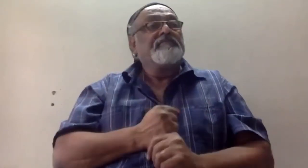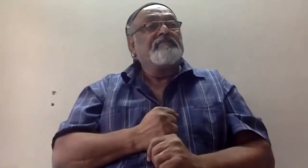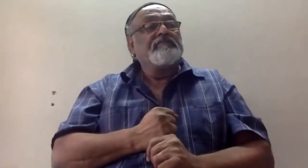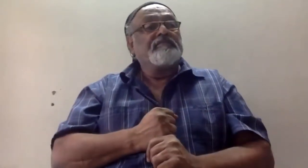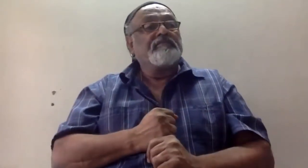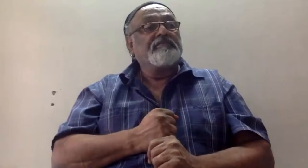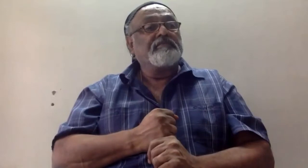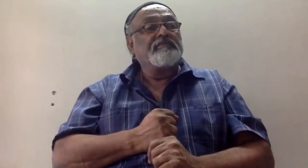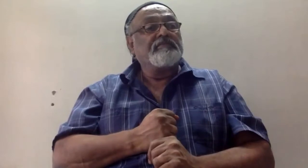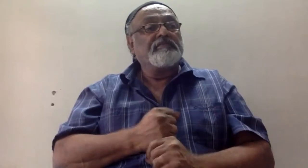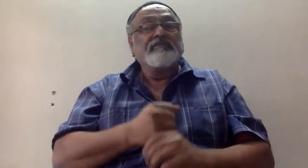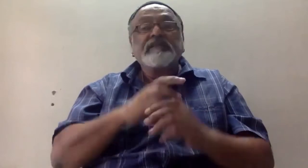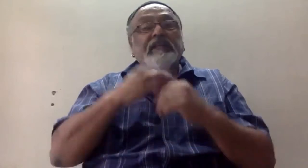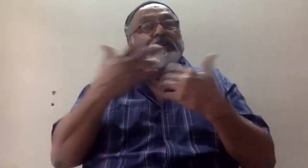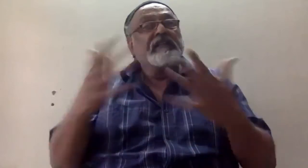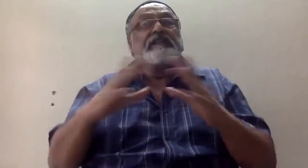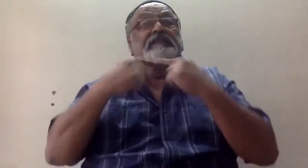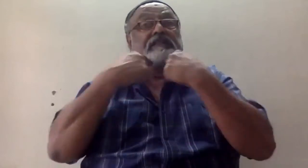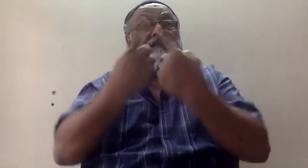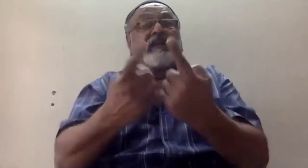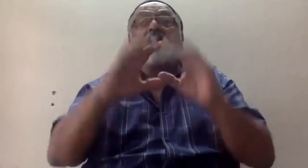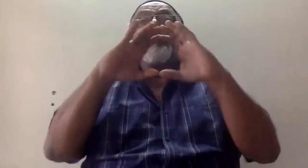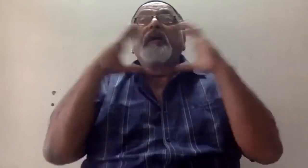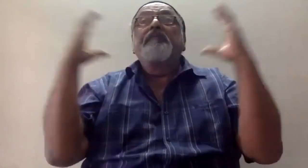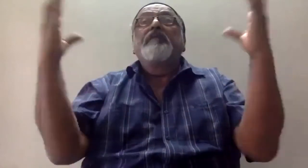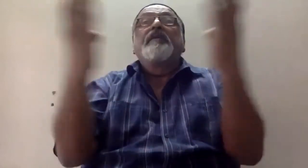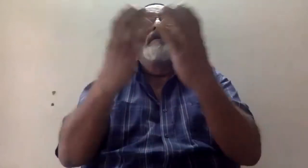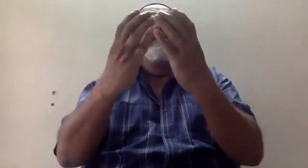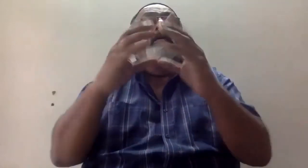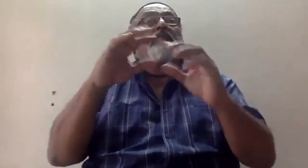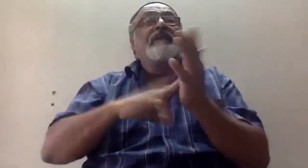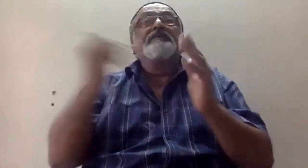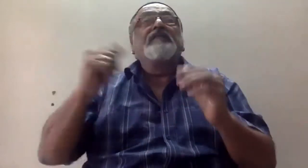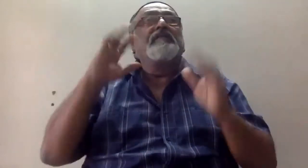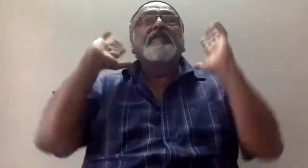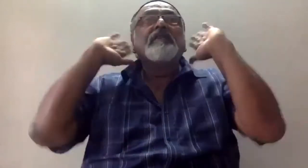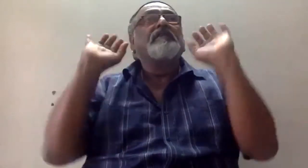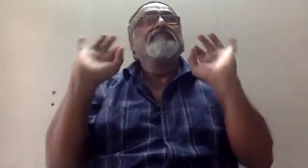And anything that was said in the parliament, the minister could not get, could not